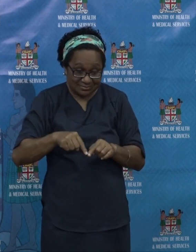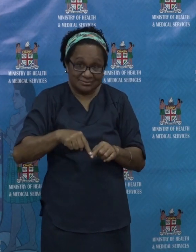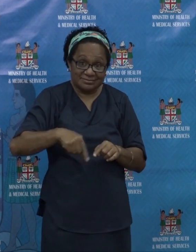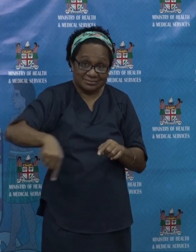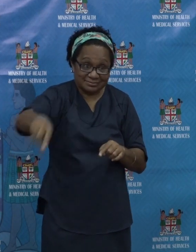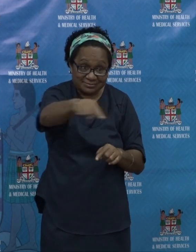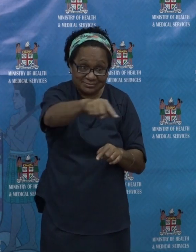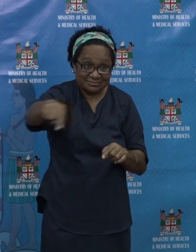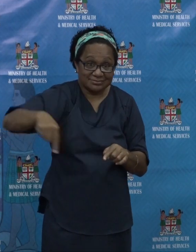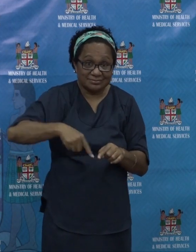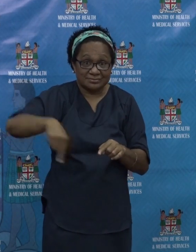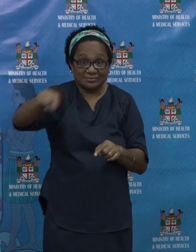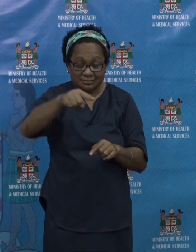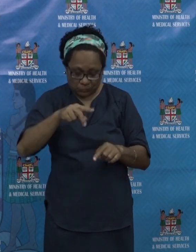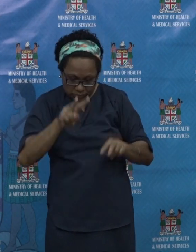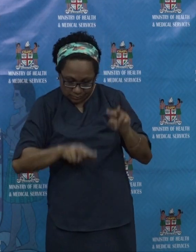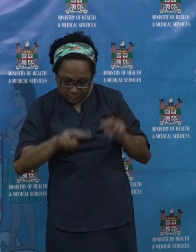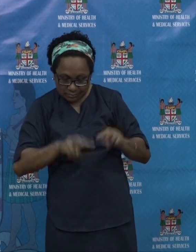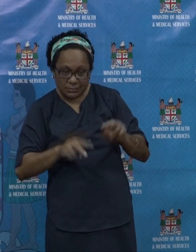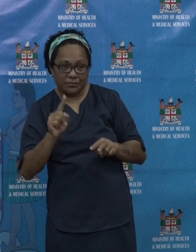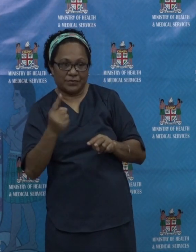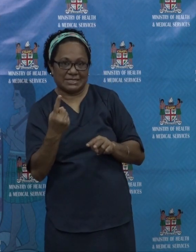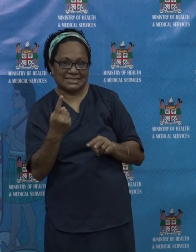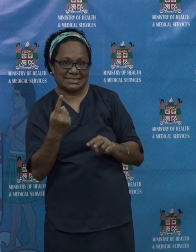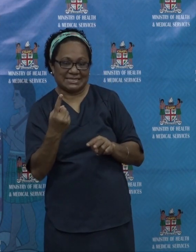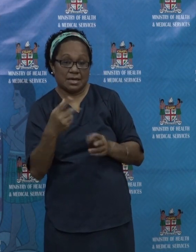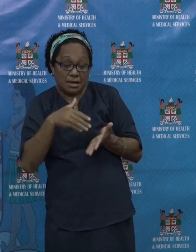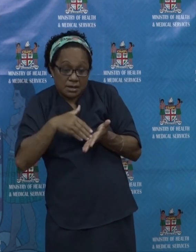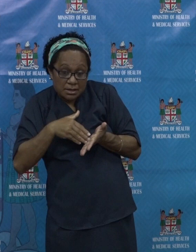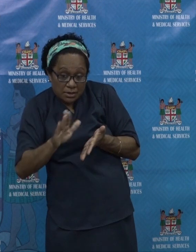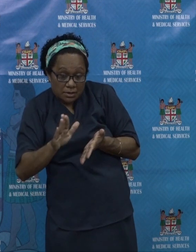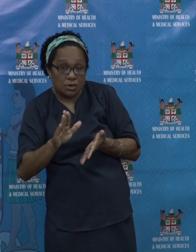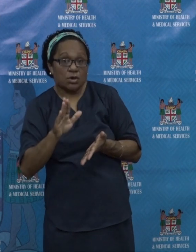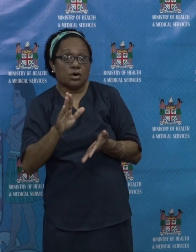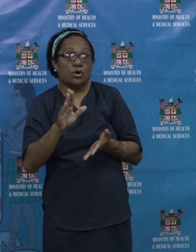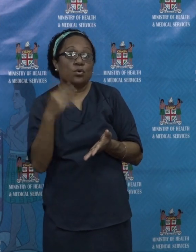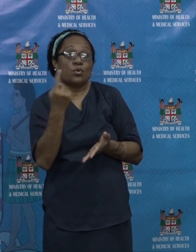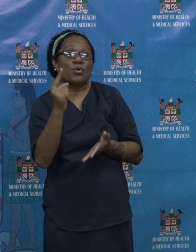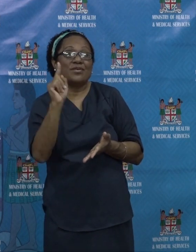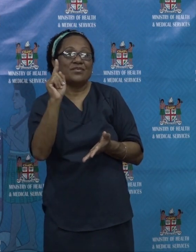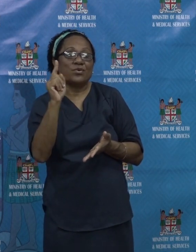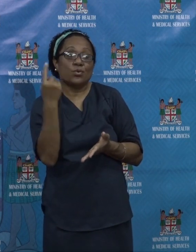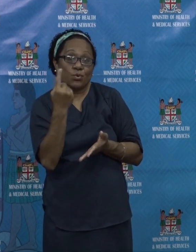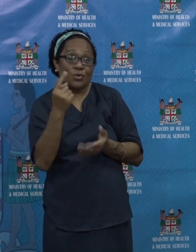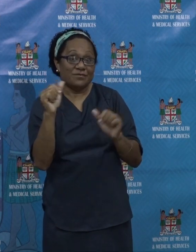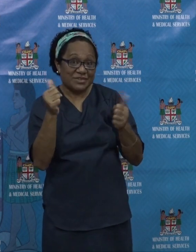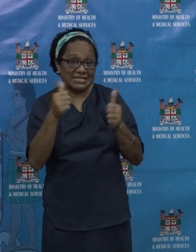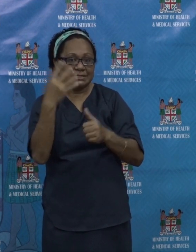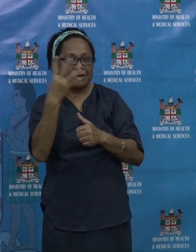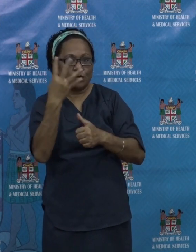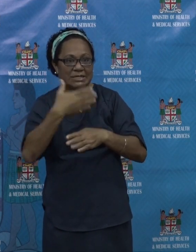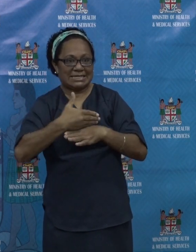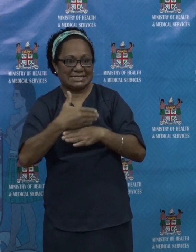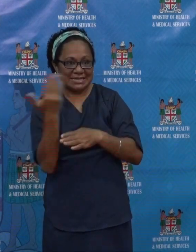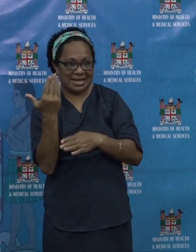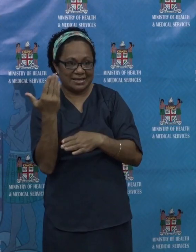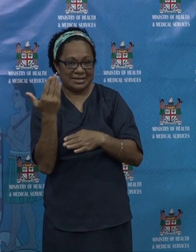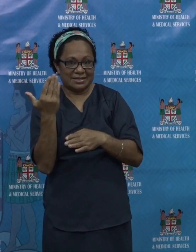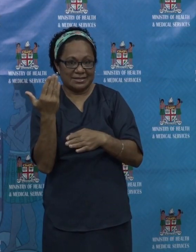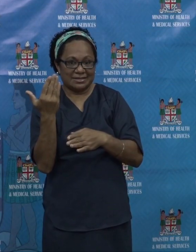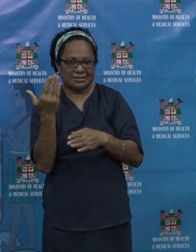and high priority for approval will be given to those who have completed 14 days after the second dose of a